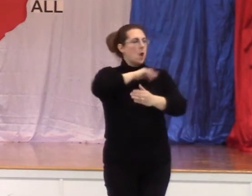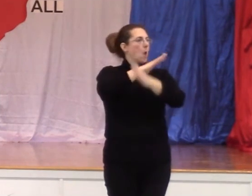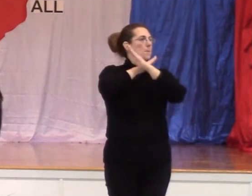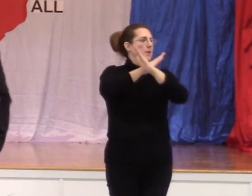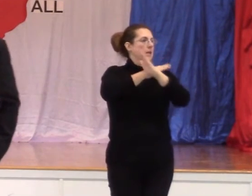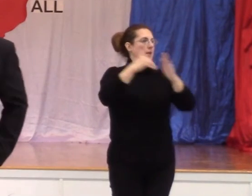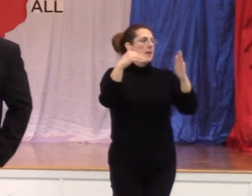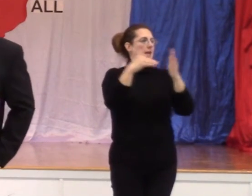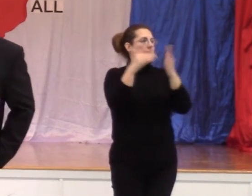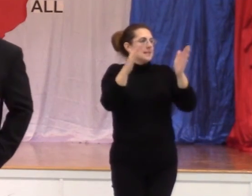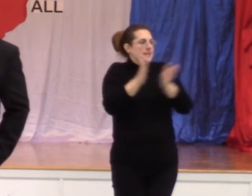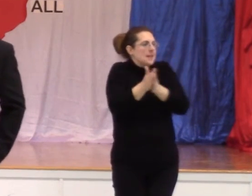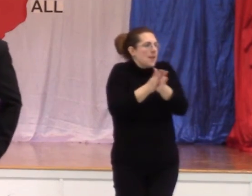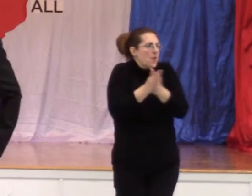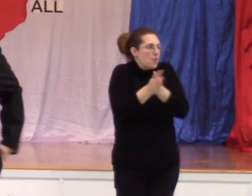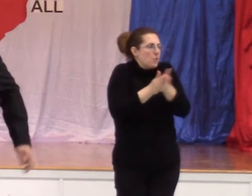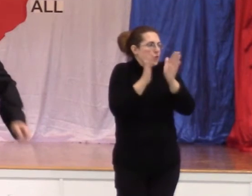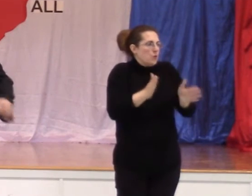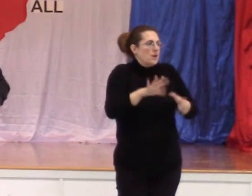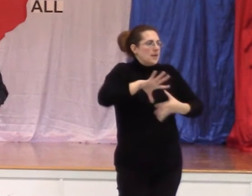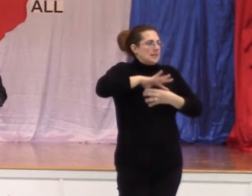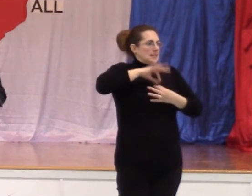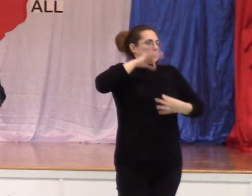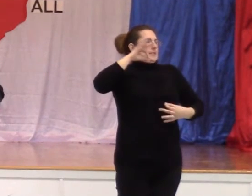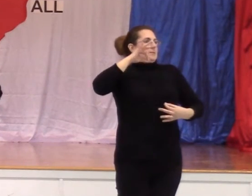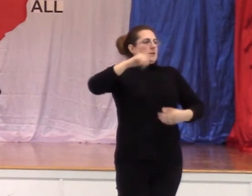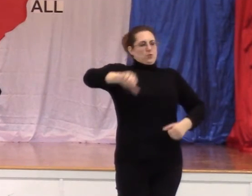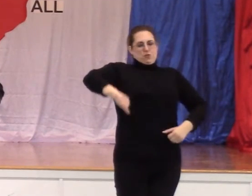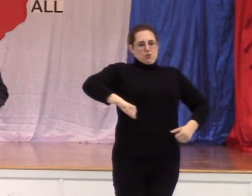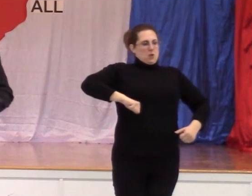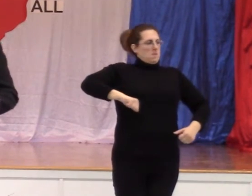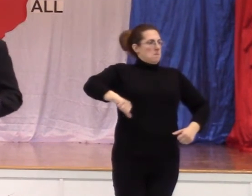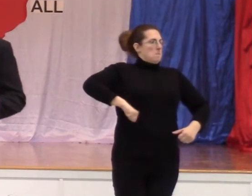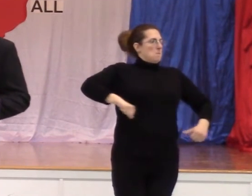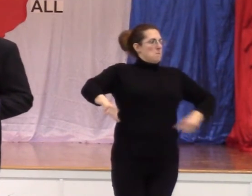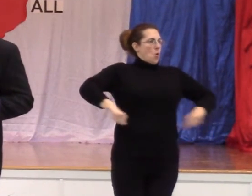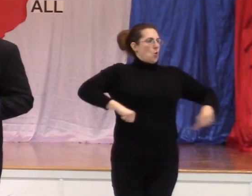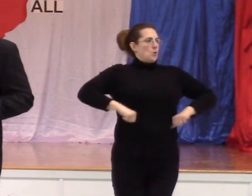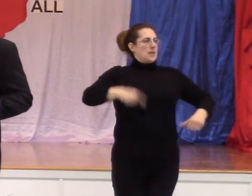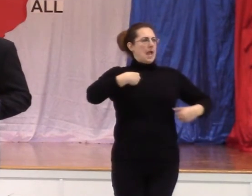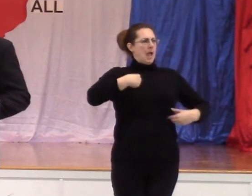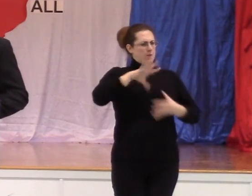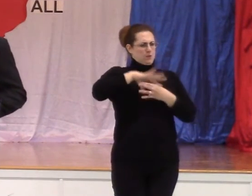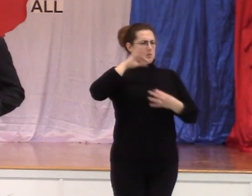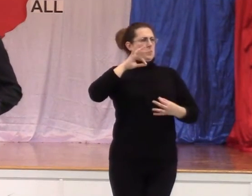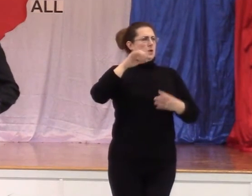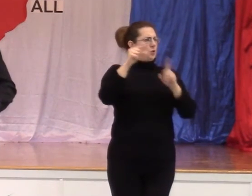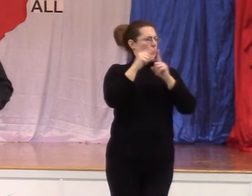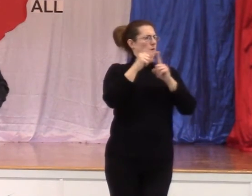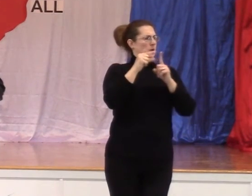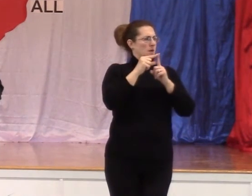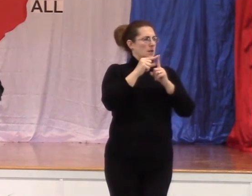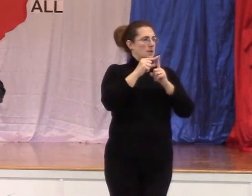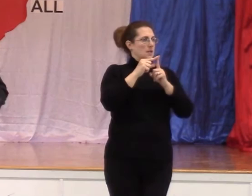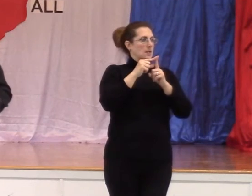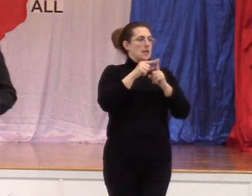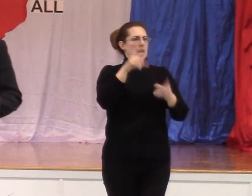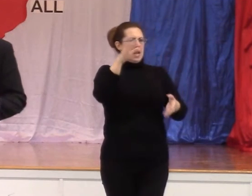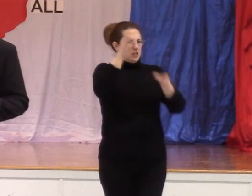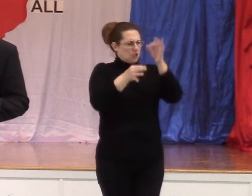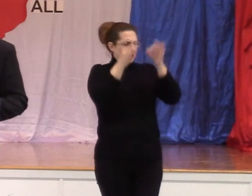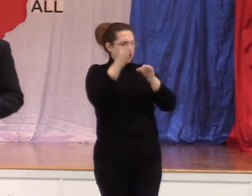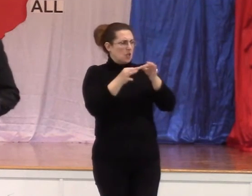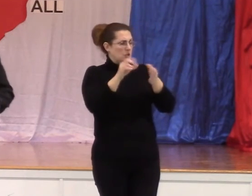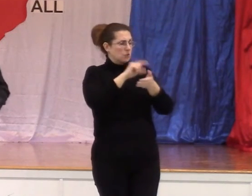the enthusiast, i.e. spirits who boast that they have the spirit without and before the word, and accordingly judge Scripture or the